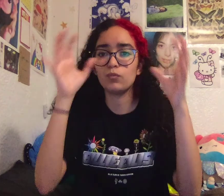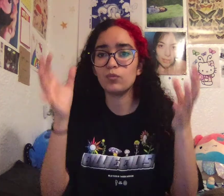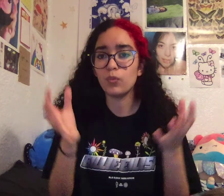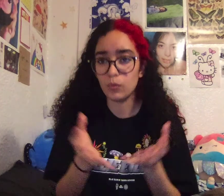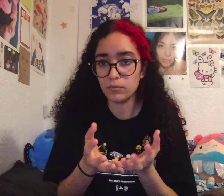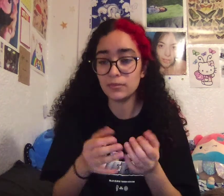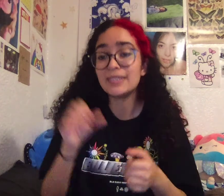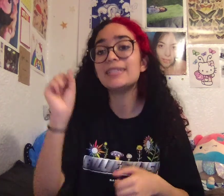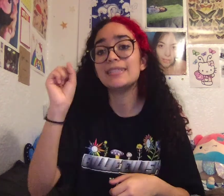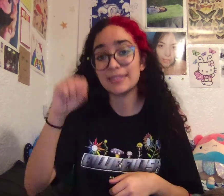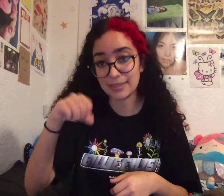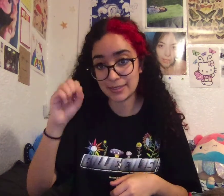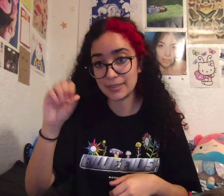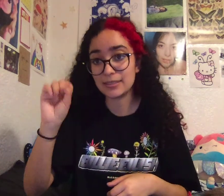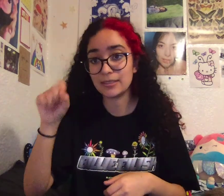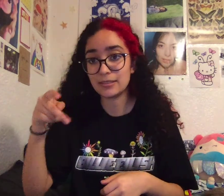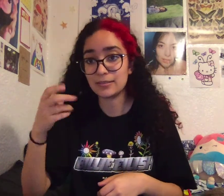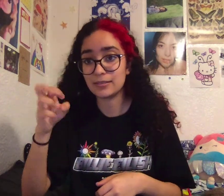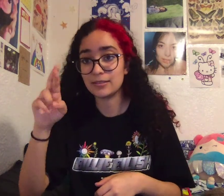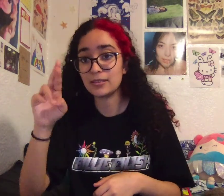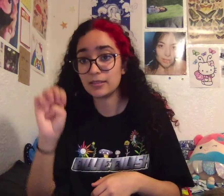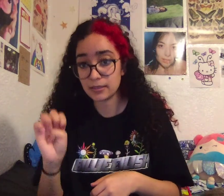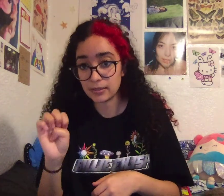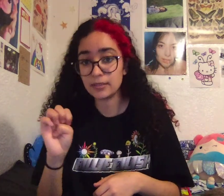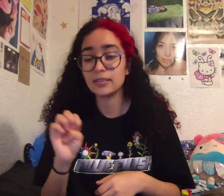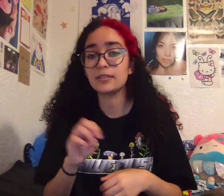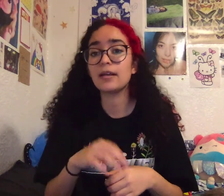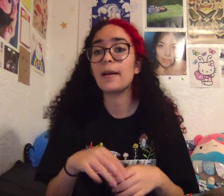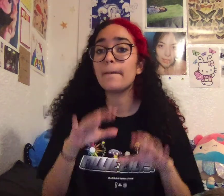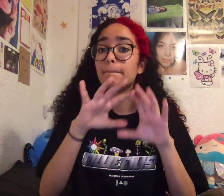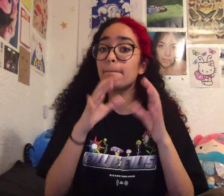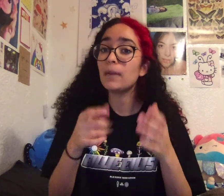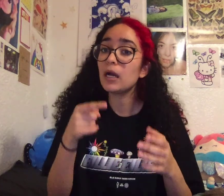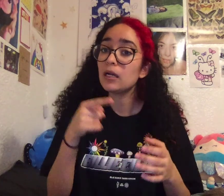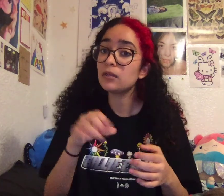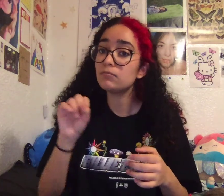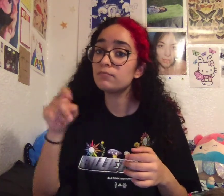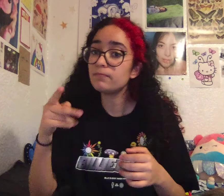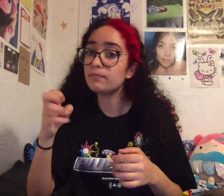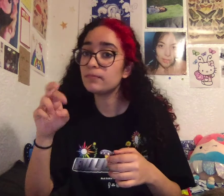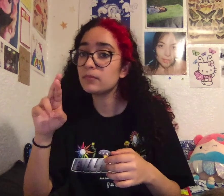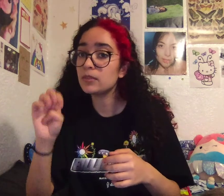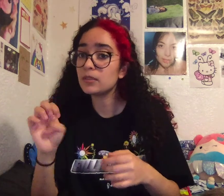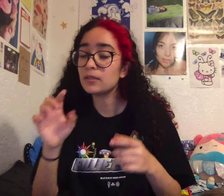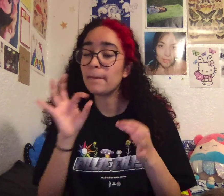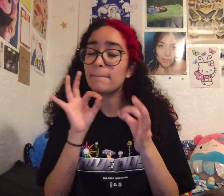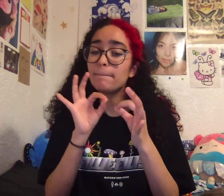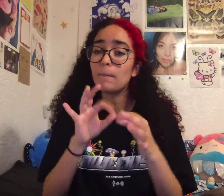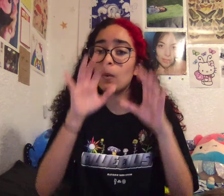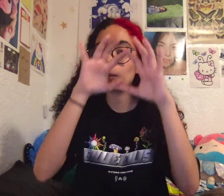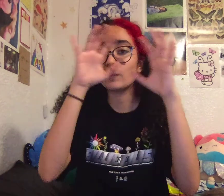Yeah, a sphere. Yeah, planets are spheres. They're perfectly round. Good